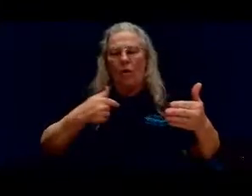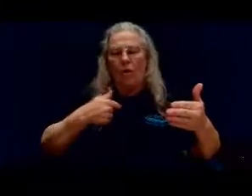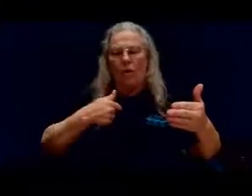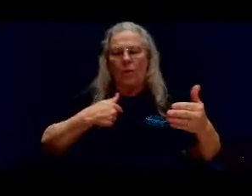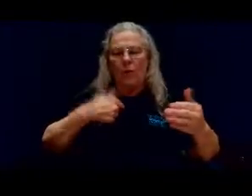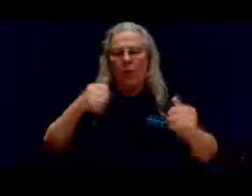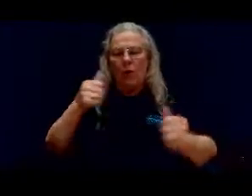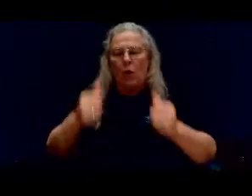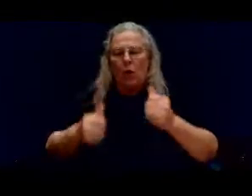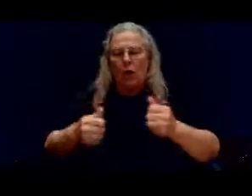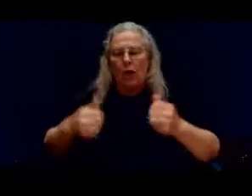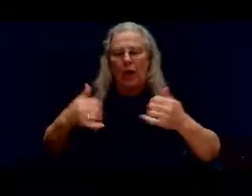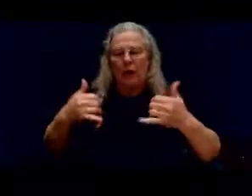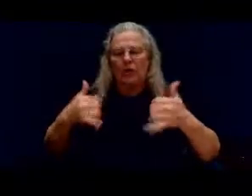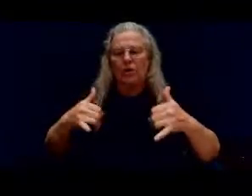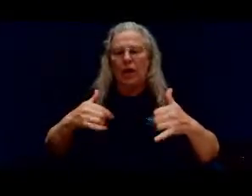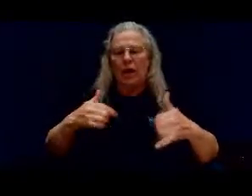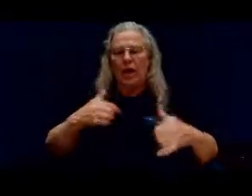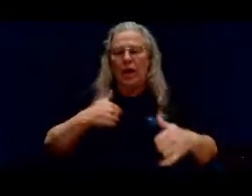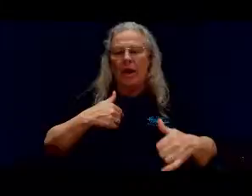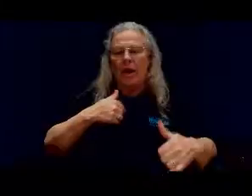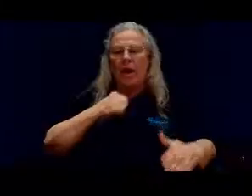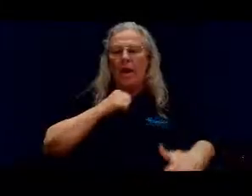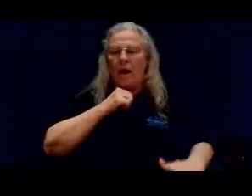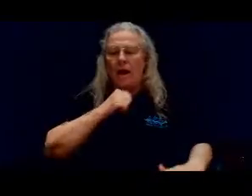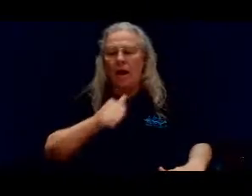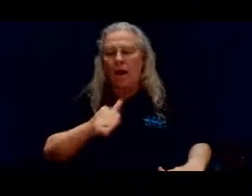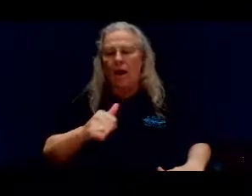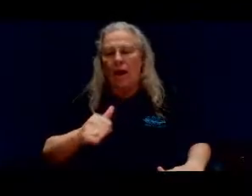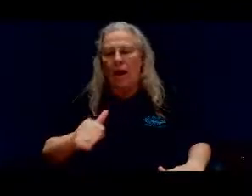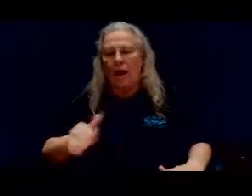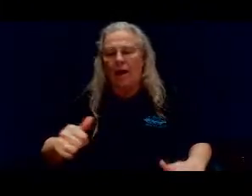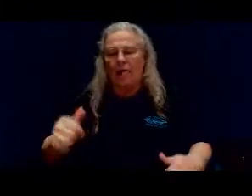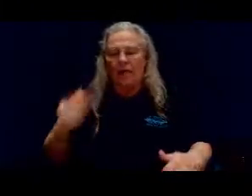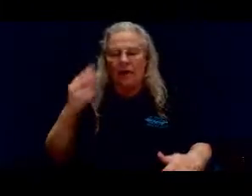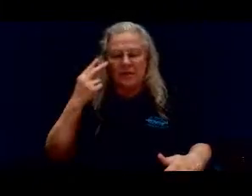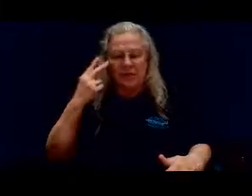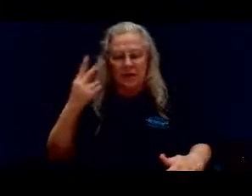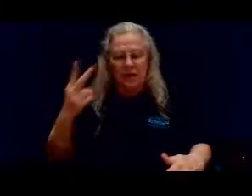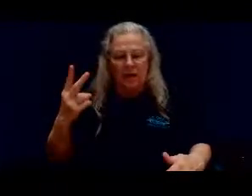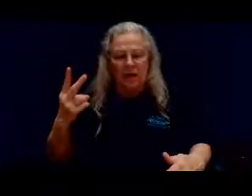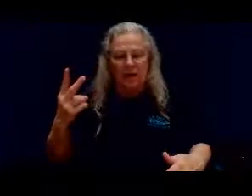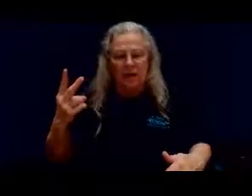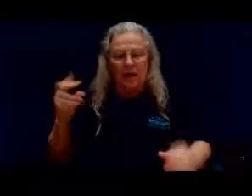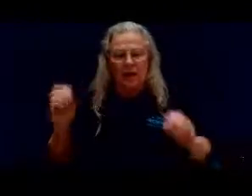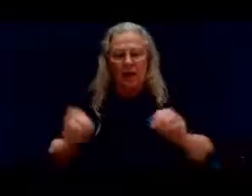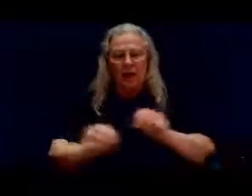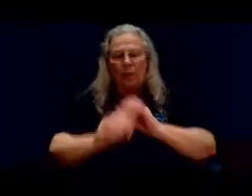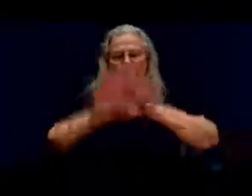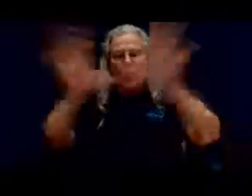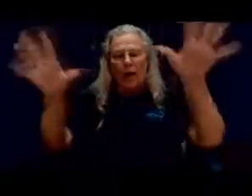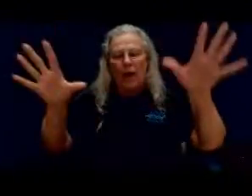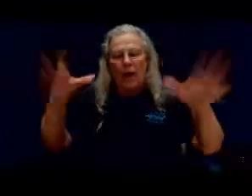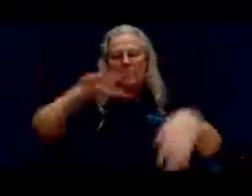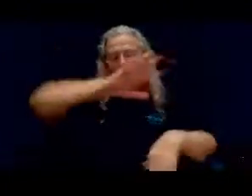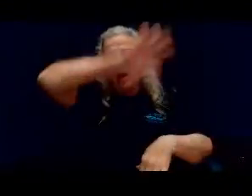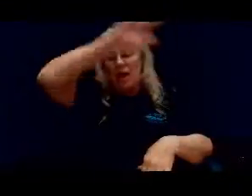before me, which yet I have not seen. Bright